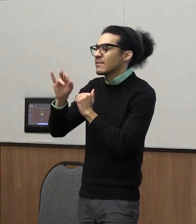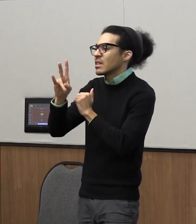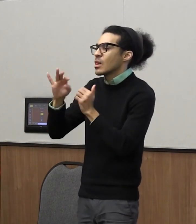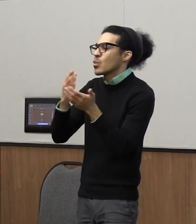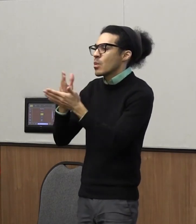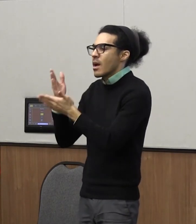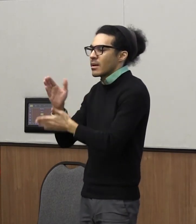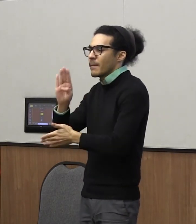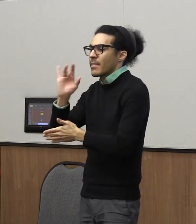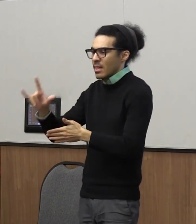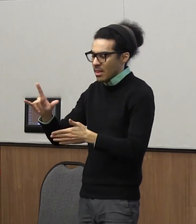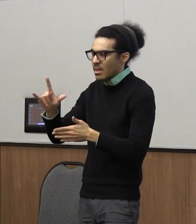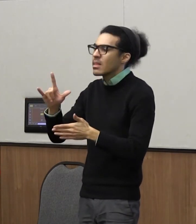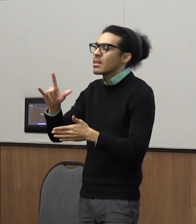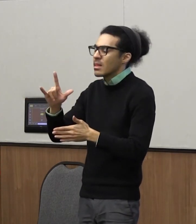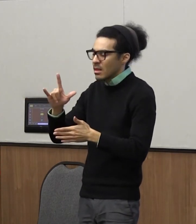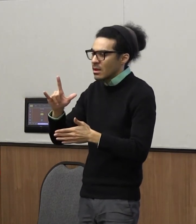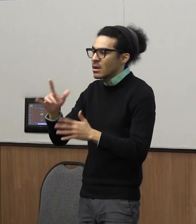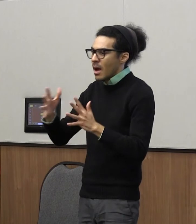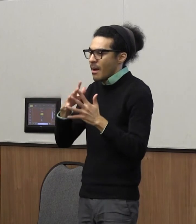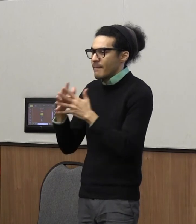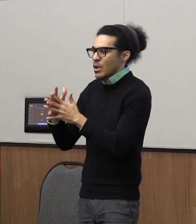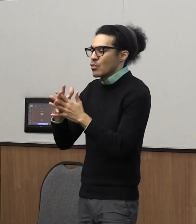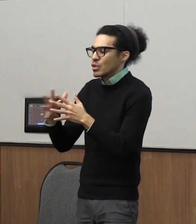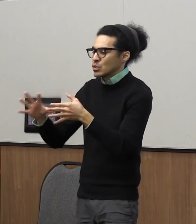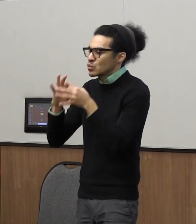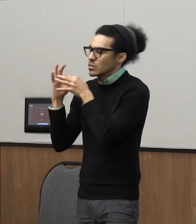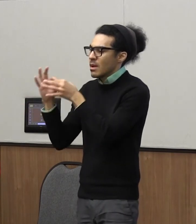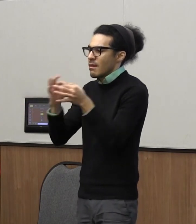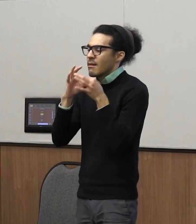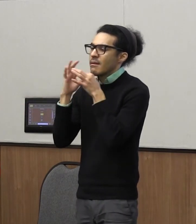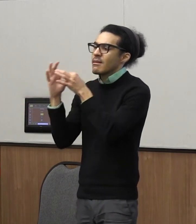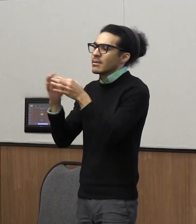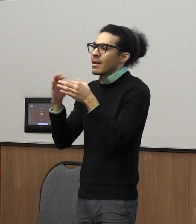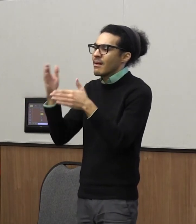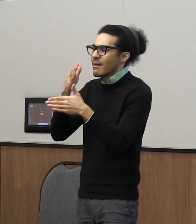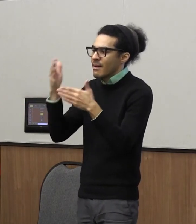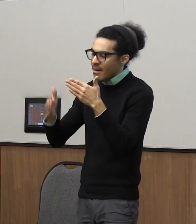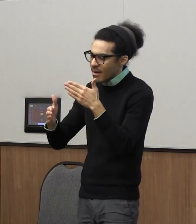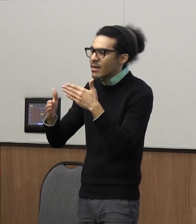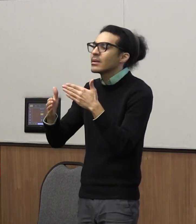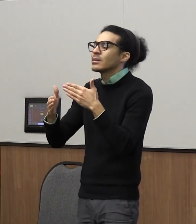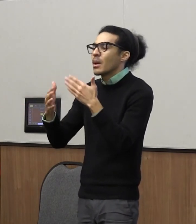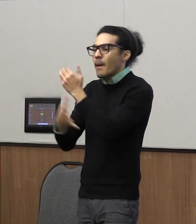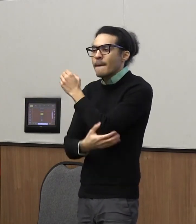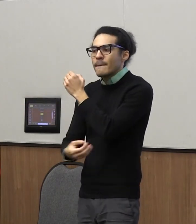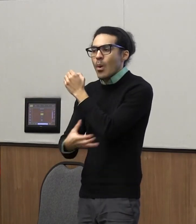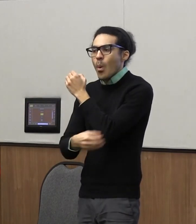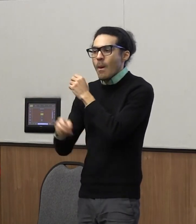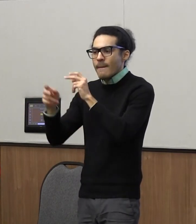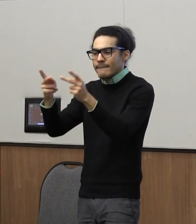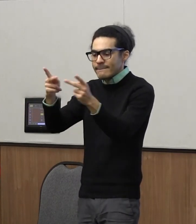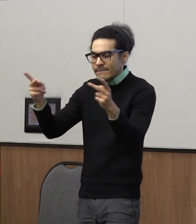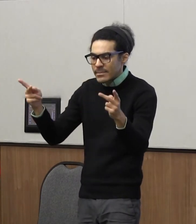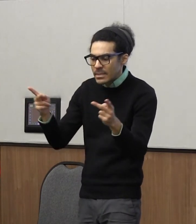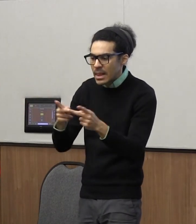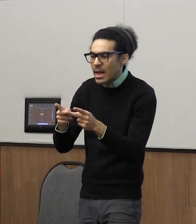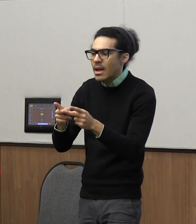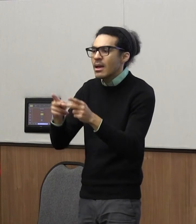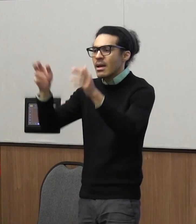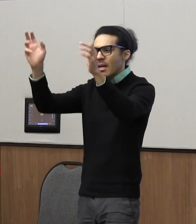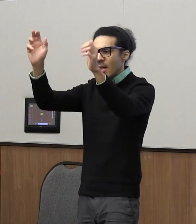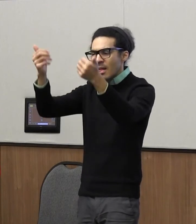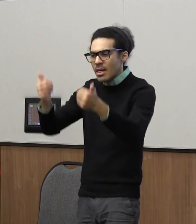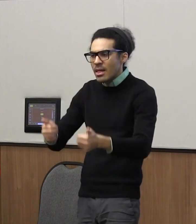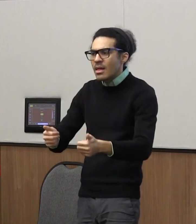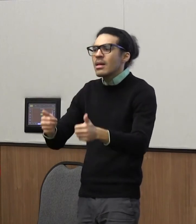an America united in the effort to bring an end to slums, to degradation, to prejudice,